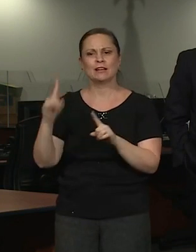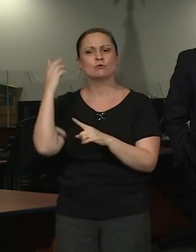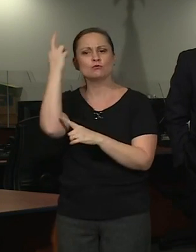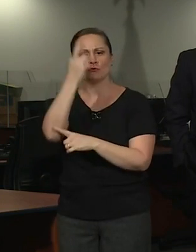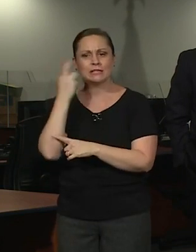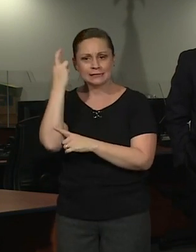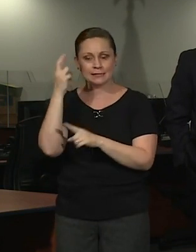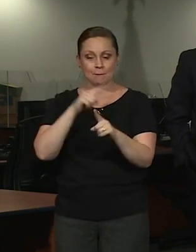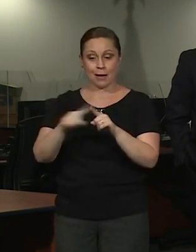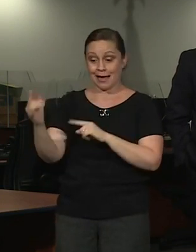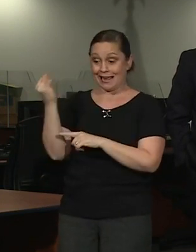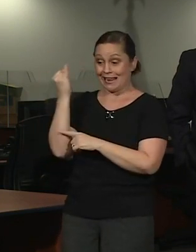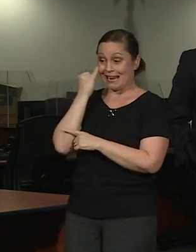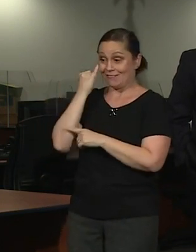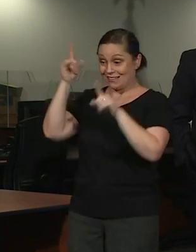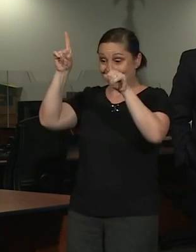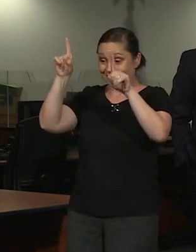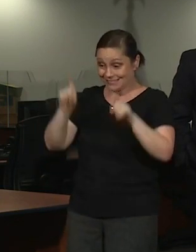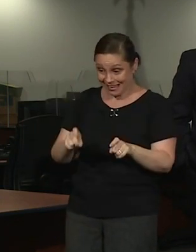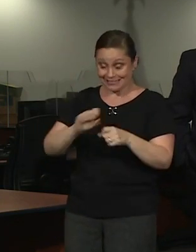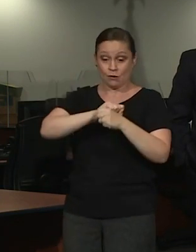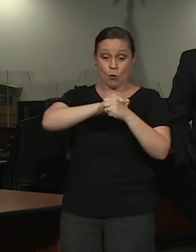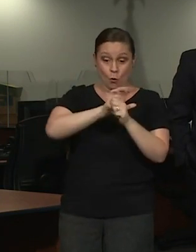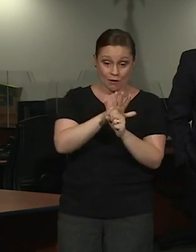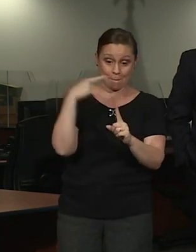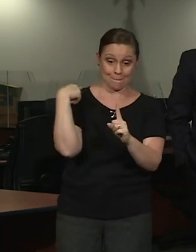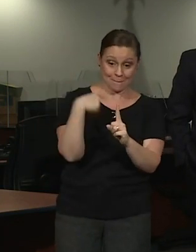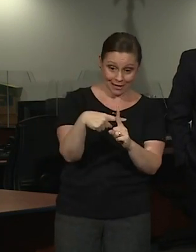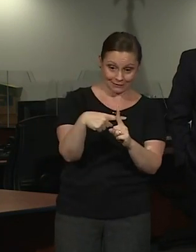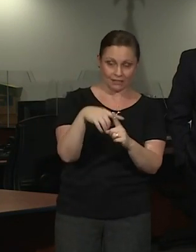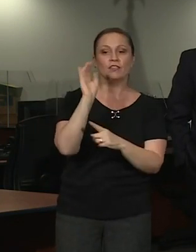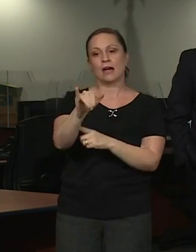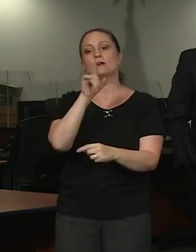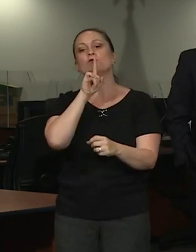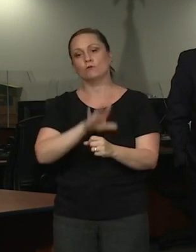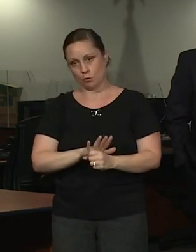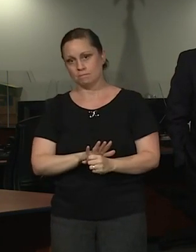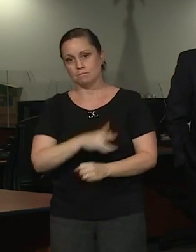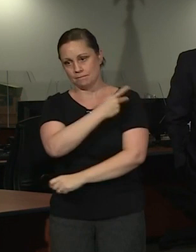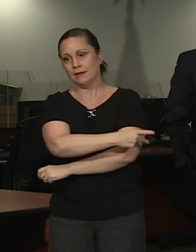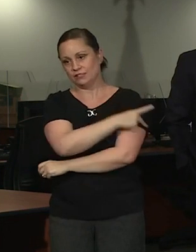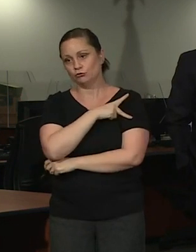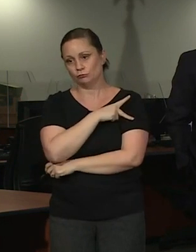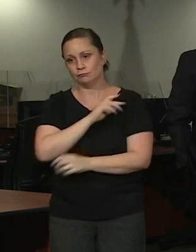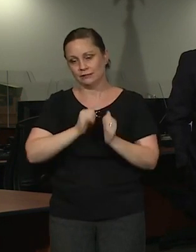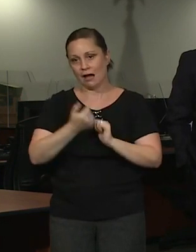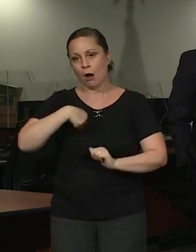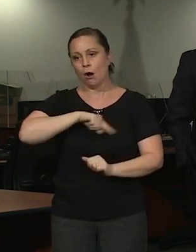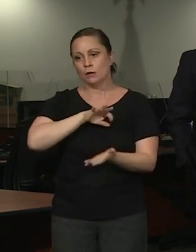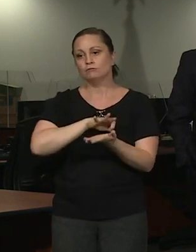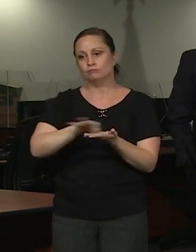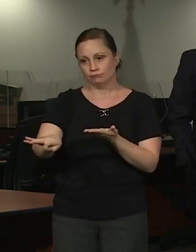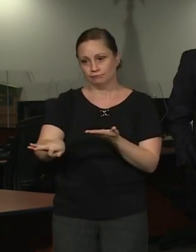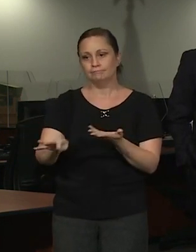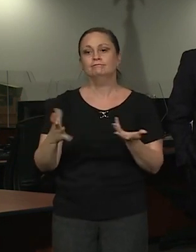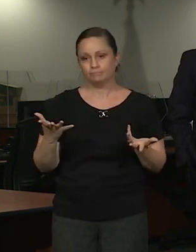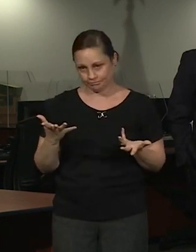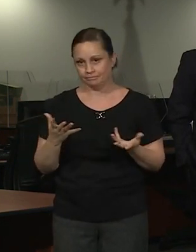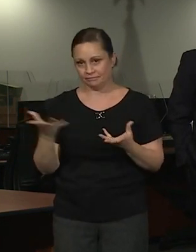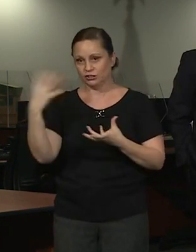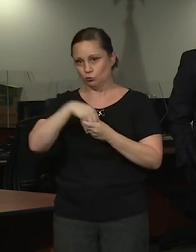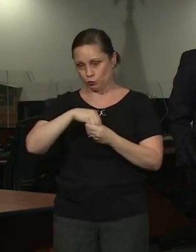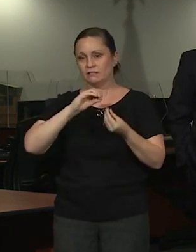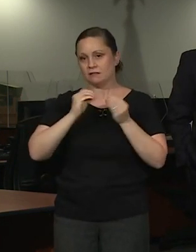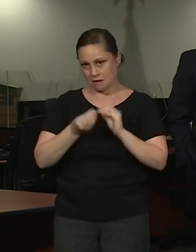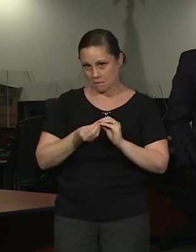you're in the hospital, that's a confirmed a patient with COVID. Most likely, those patients got admitted to the hospital